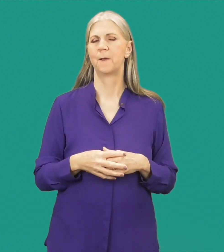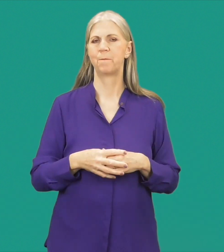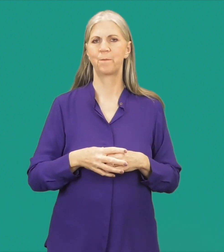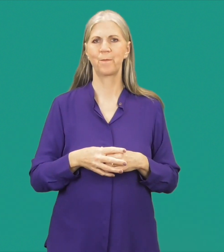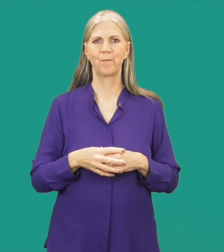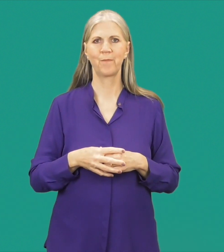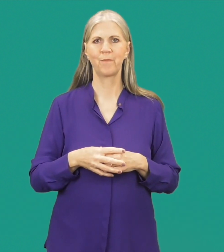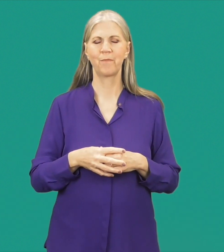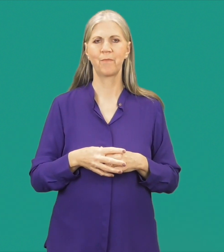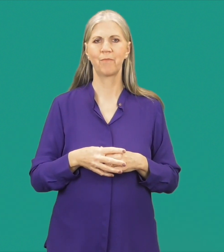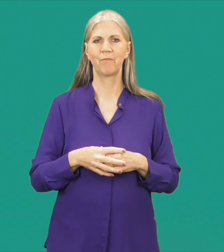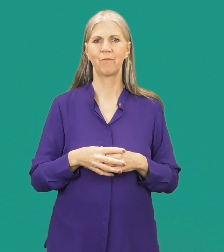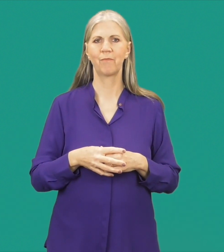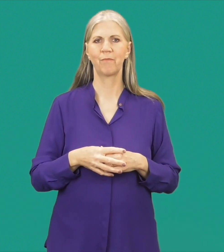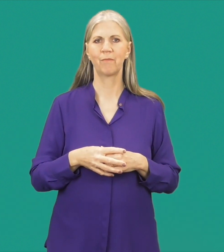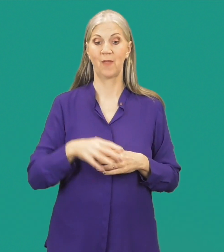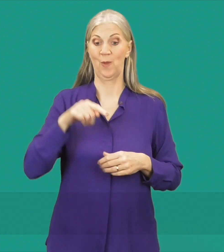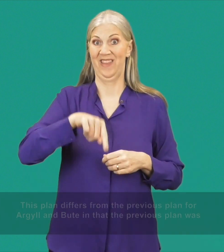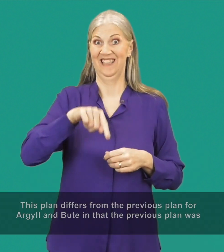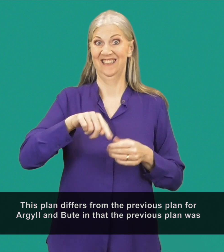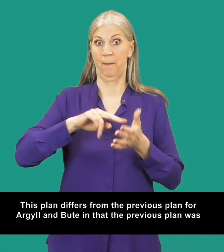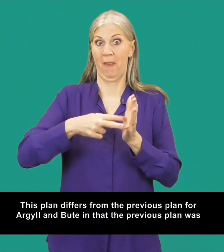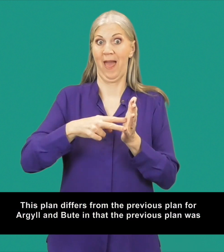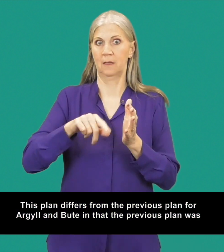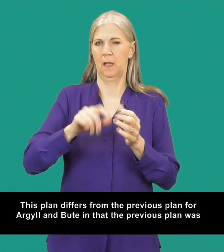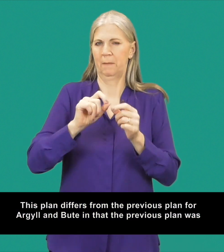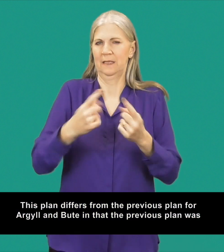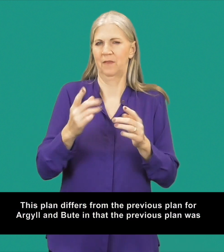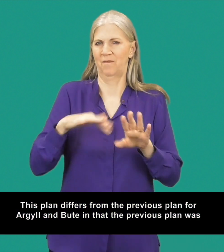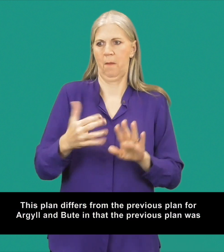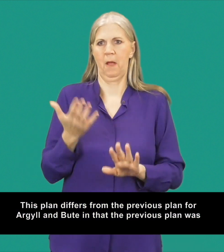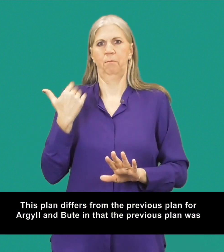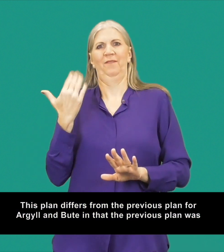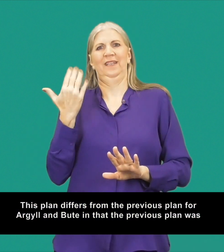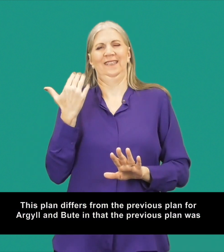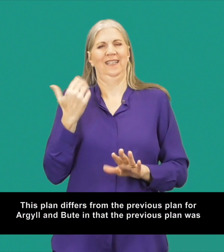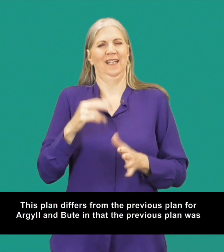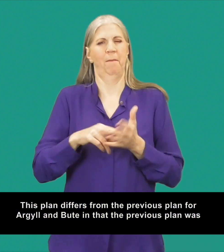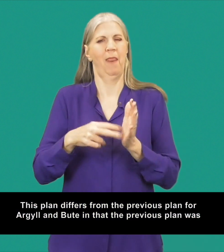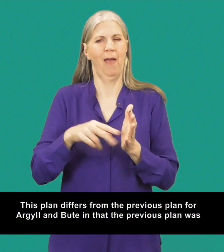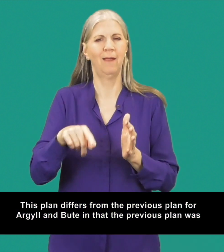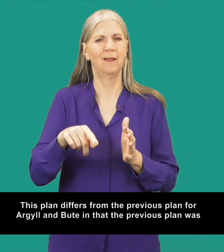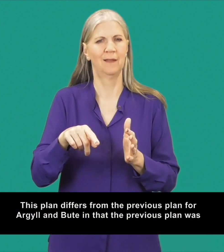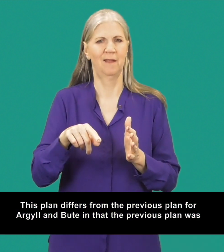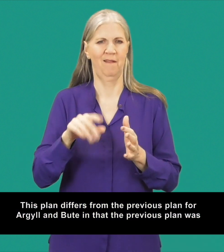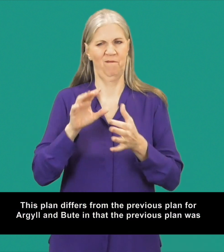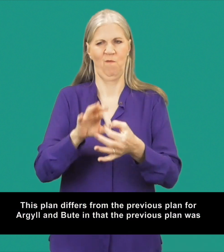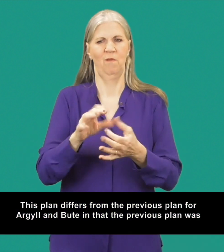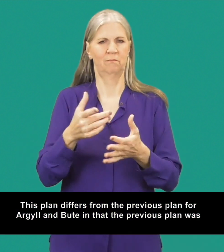This plan differs from the previous plan for Argyll and Bute in that the previous plan